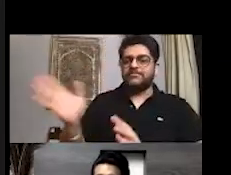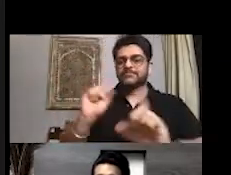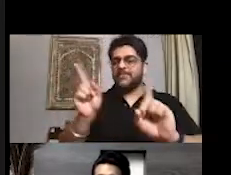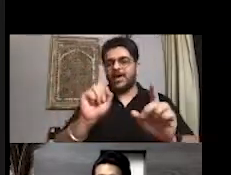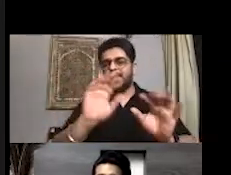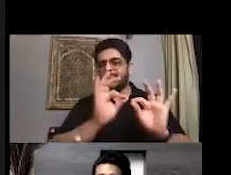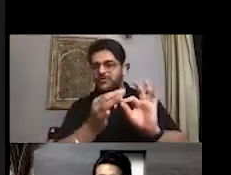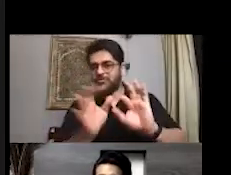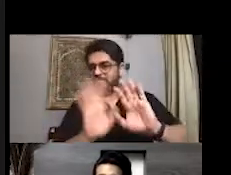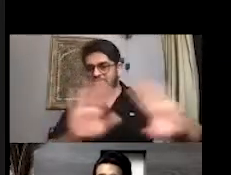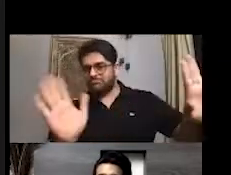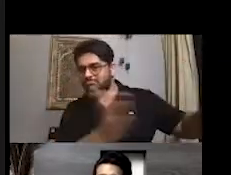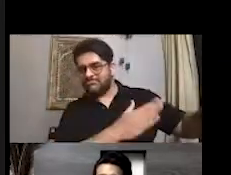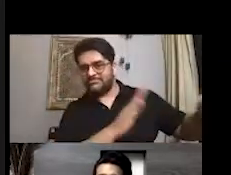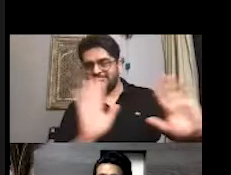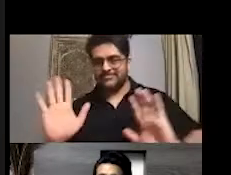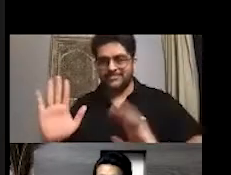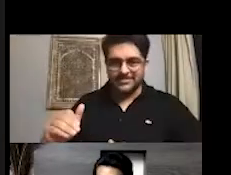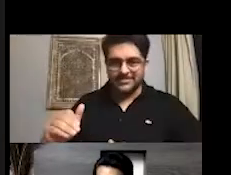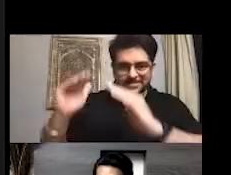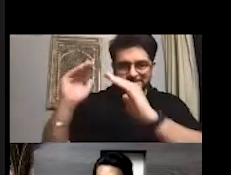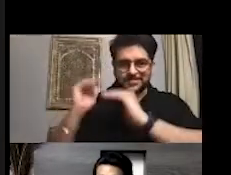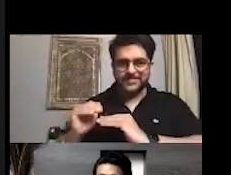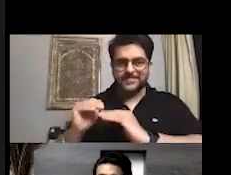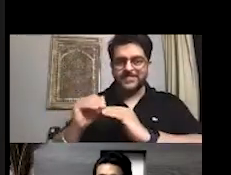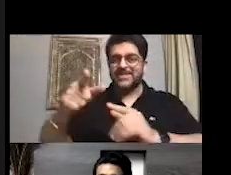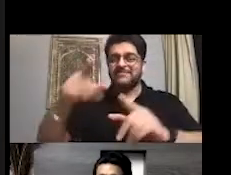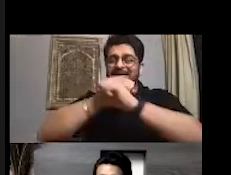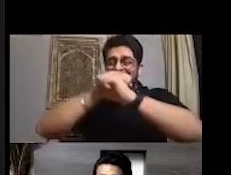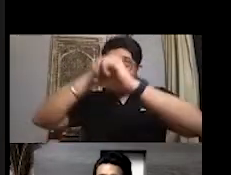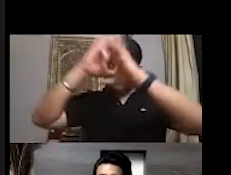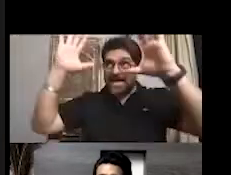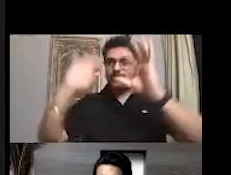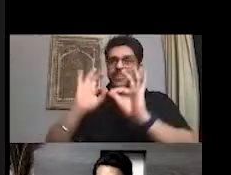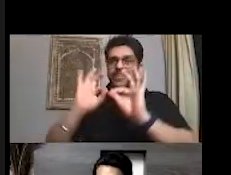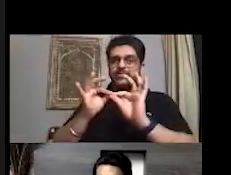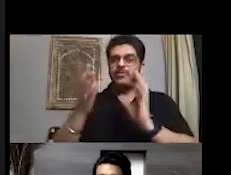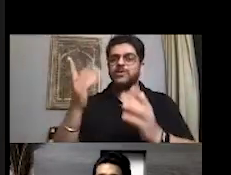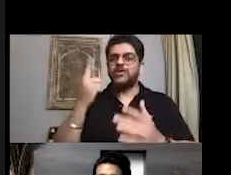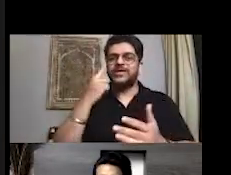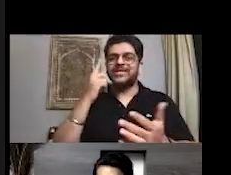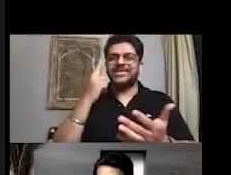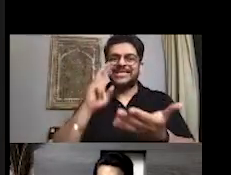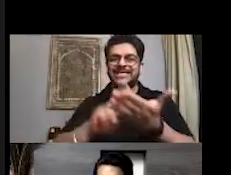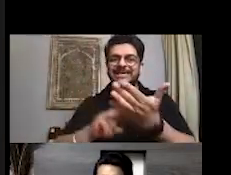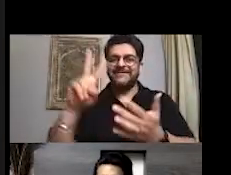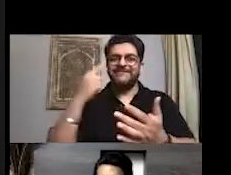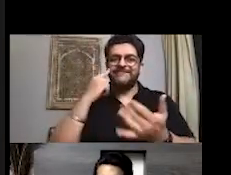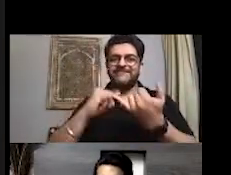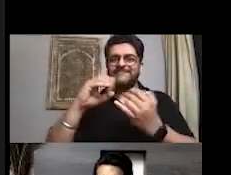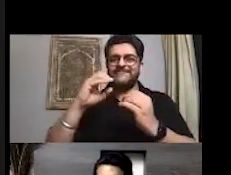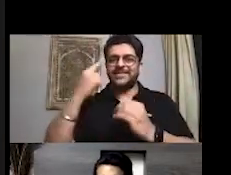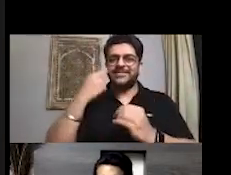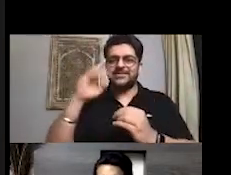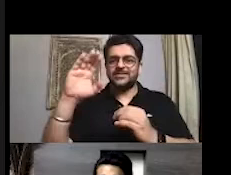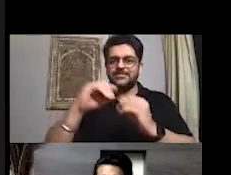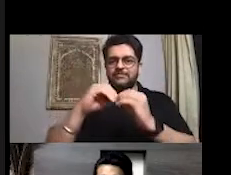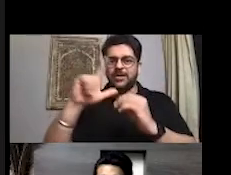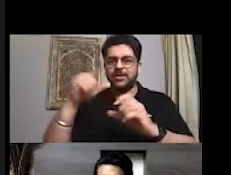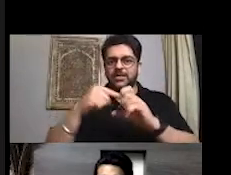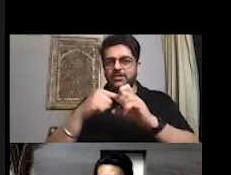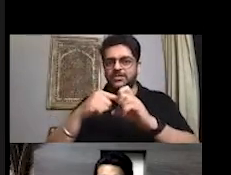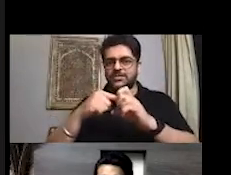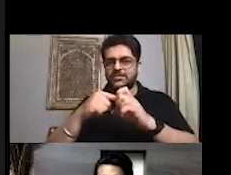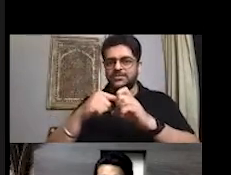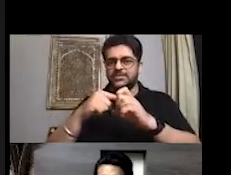to Tushar, to Gautam or Amaldev, and not to ask the interpreters. Imagine that interpreters